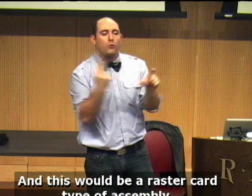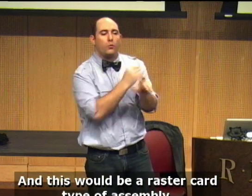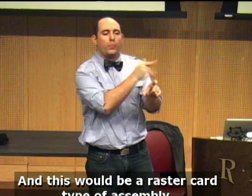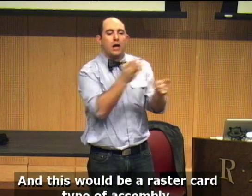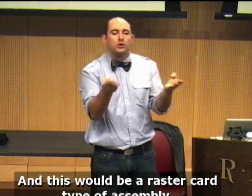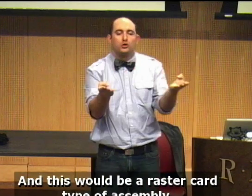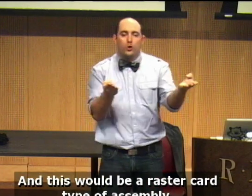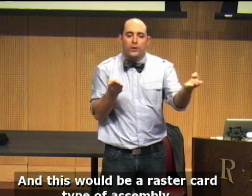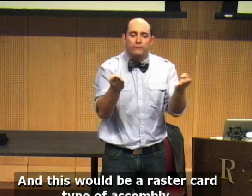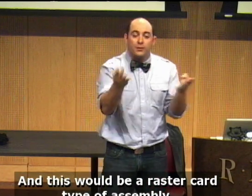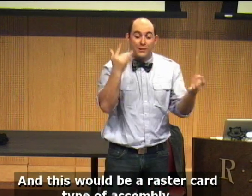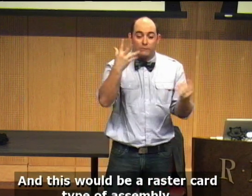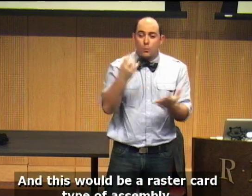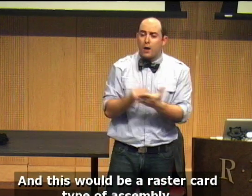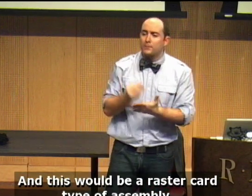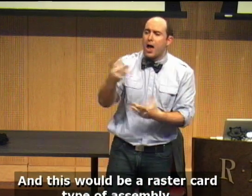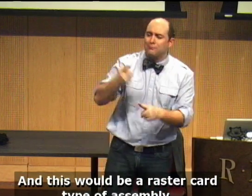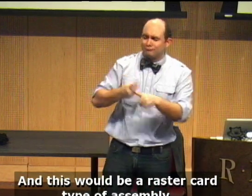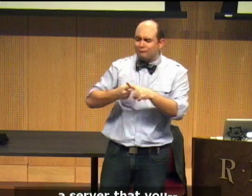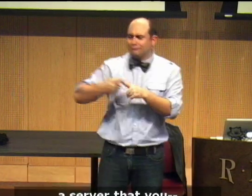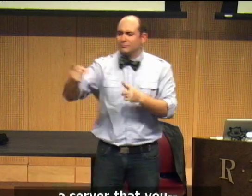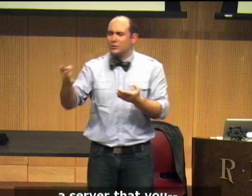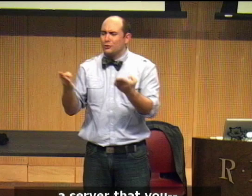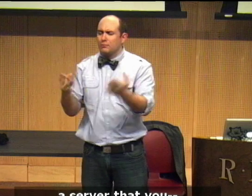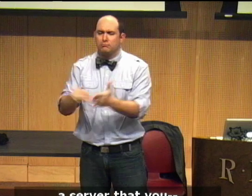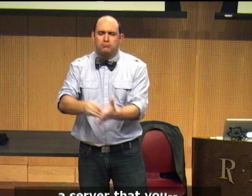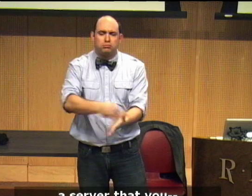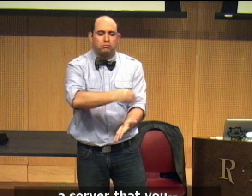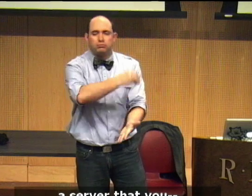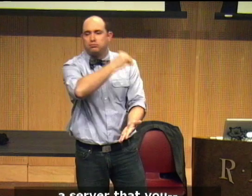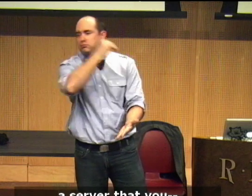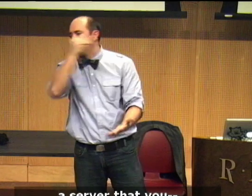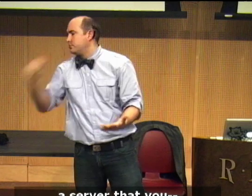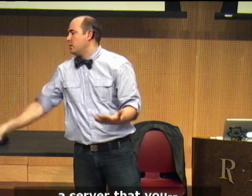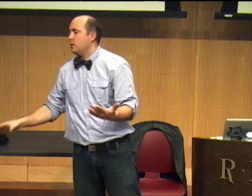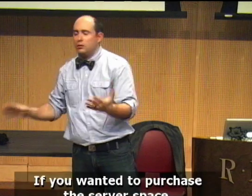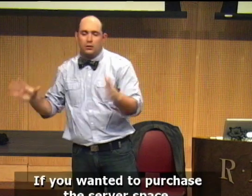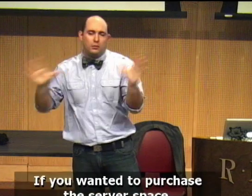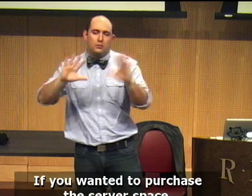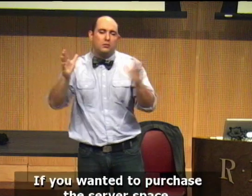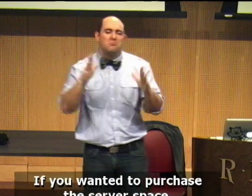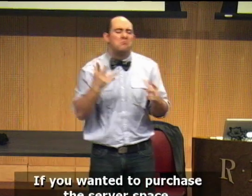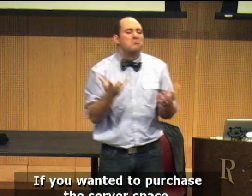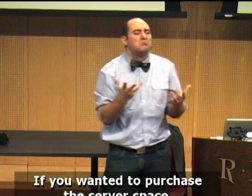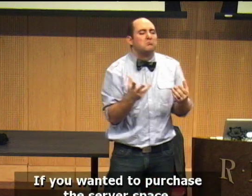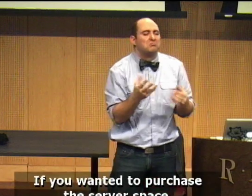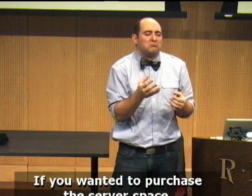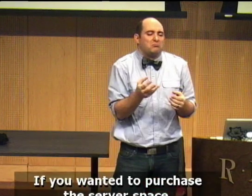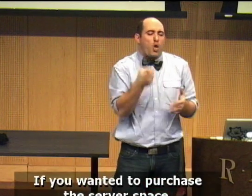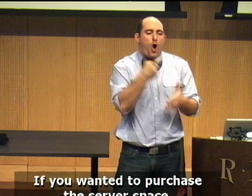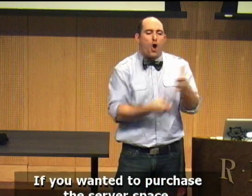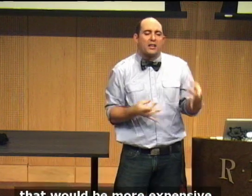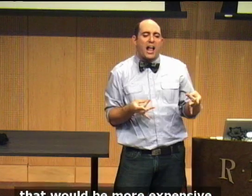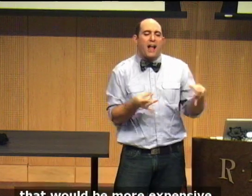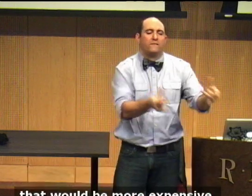of assembly, a server that if you wanted to purchase the server space, that would be more